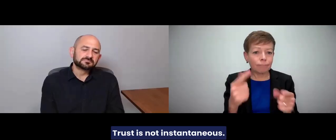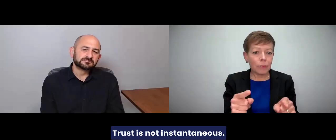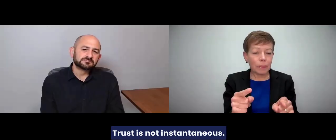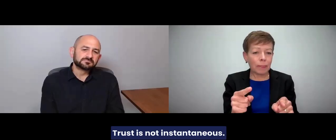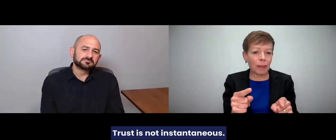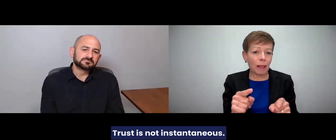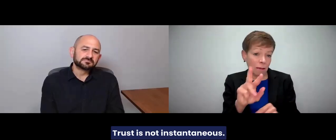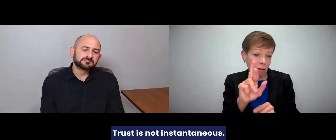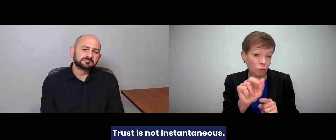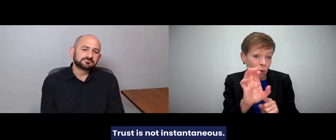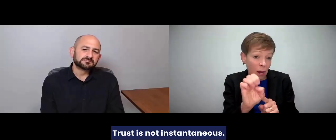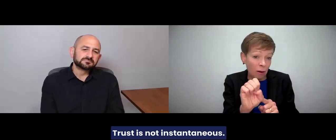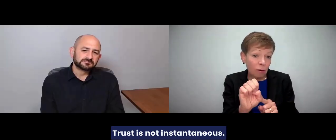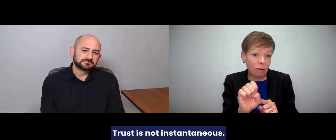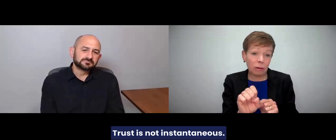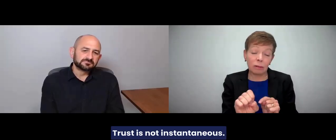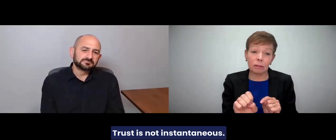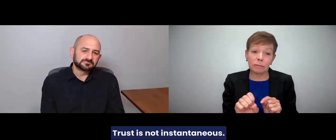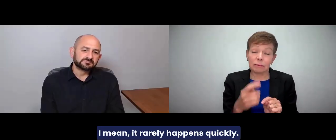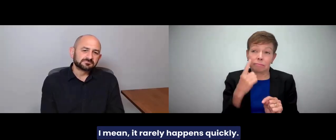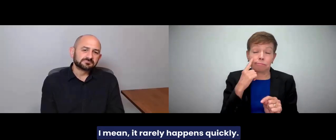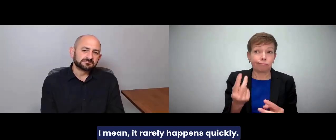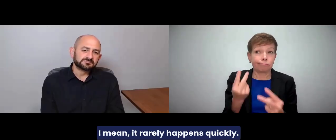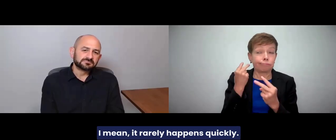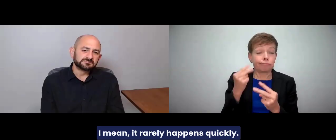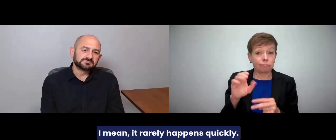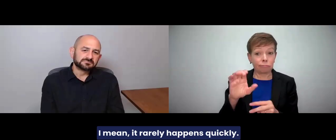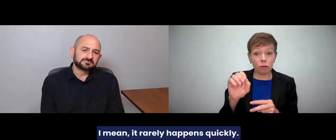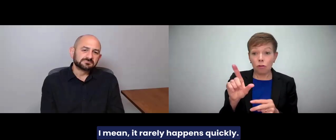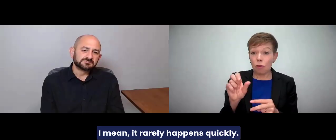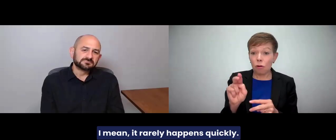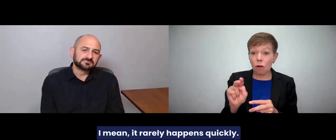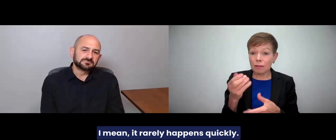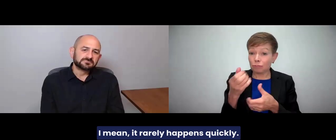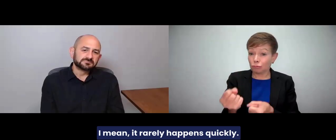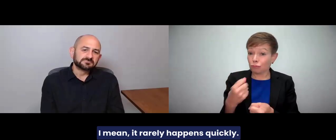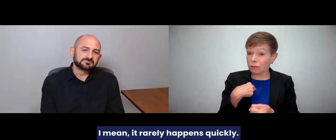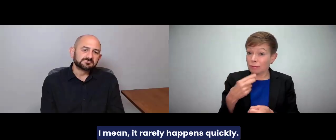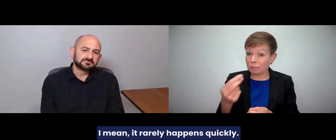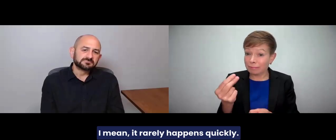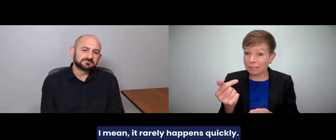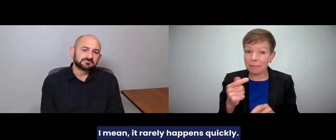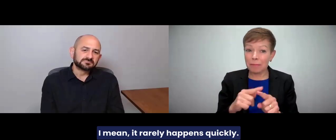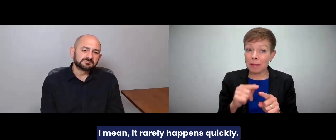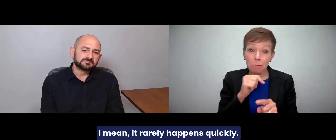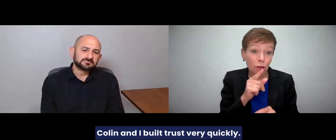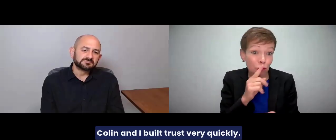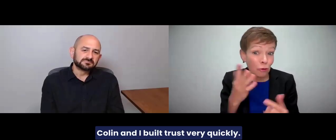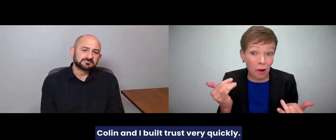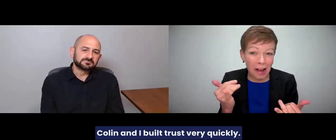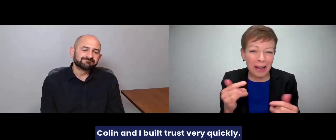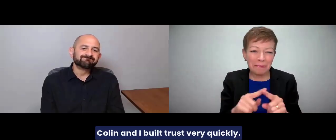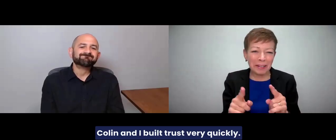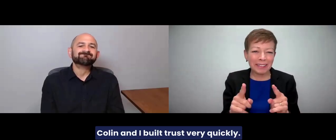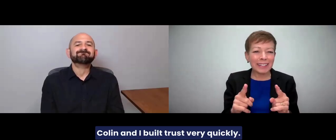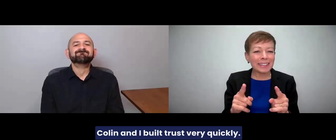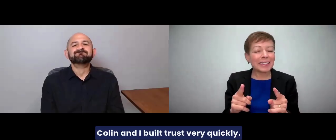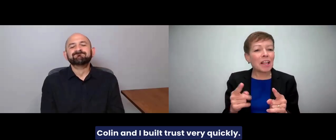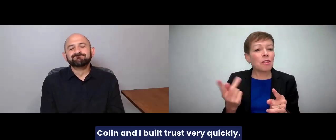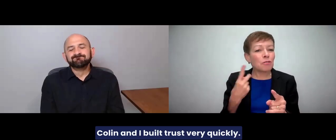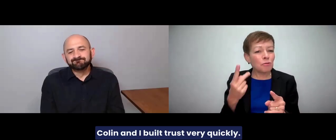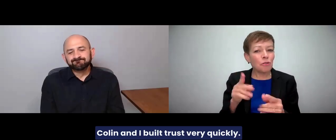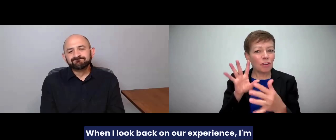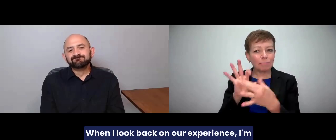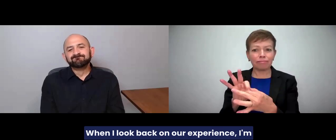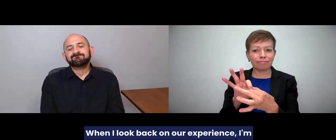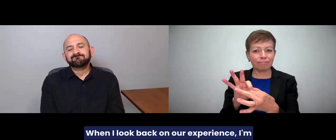Trust is not instantaneous. I mean, it rarely happens quickly. Colin and I built trust